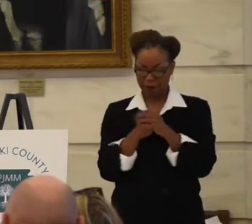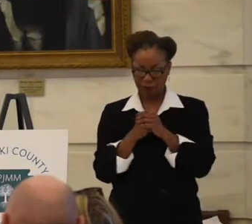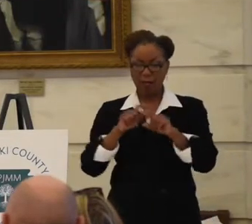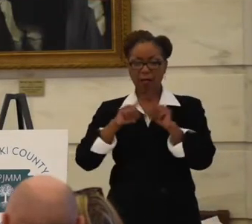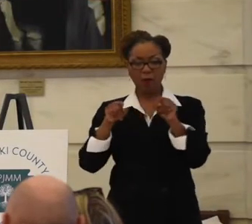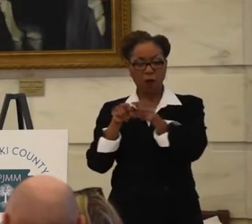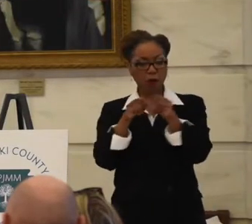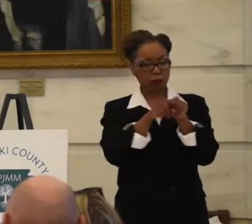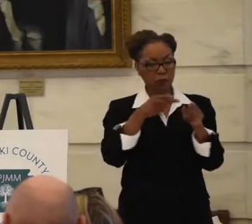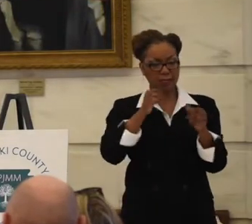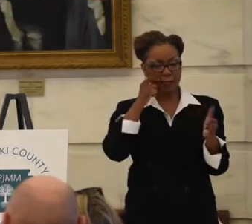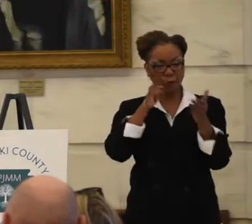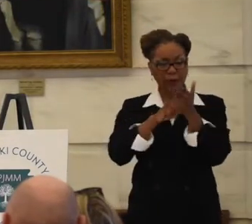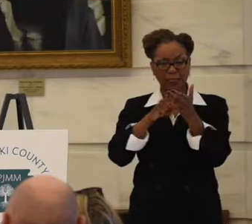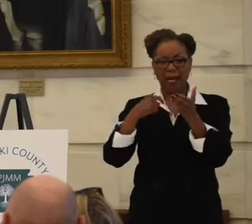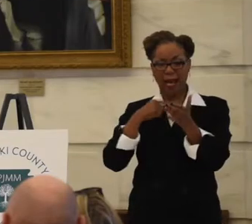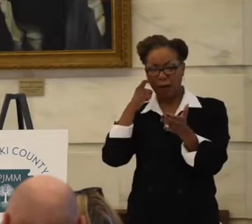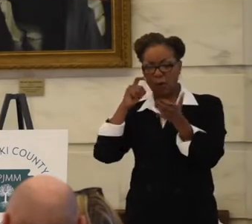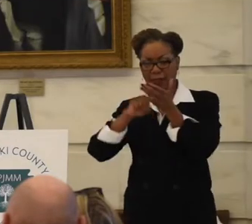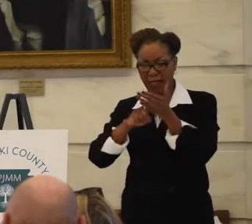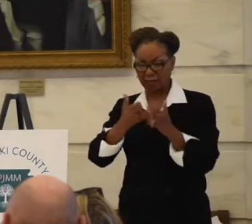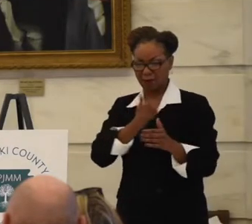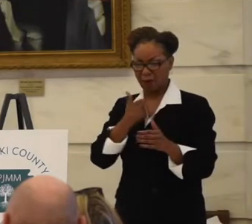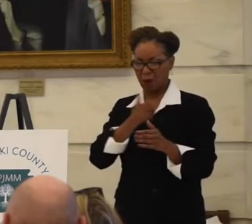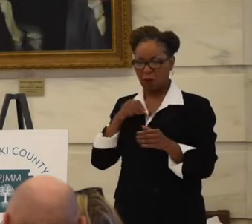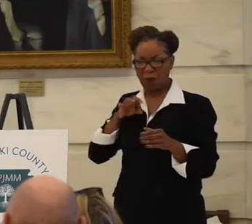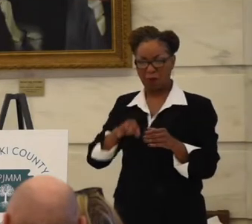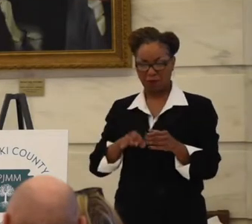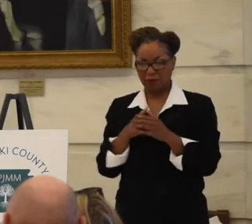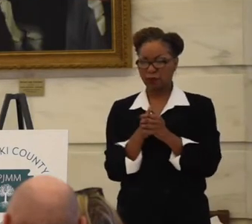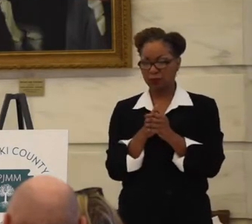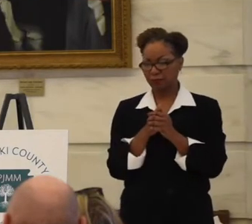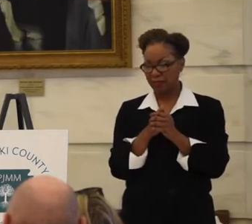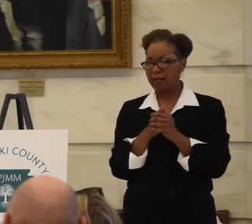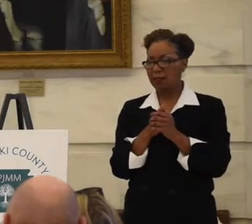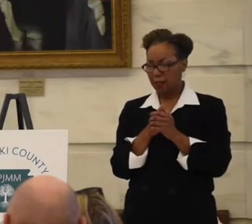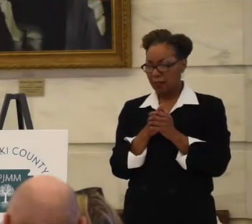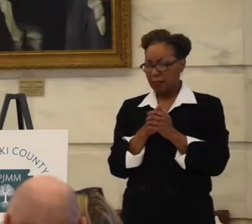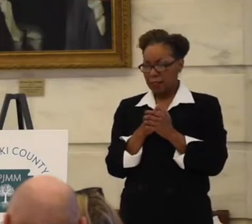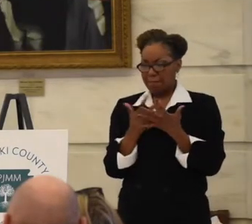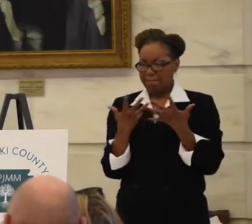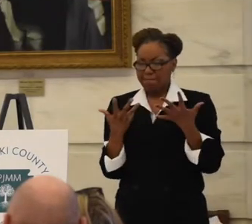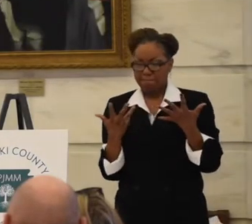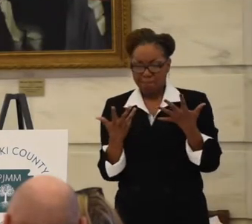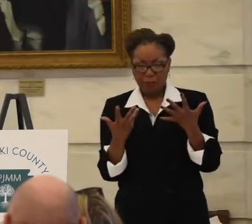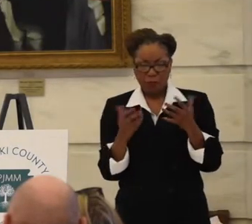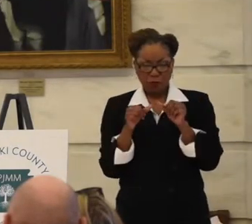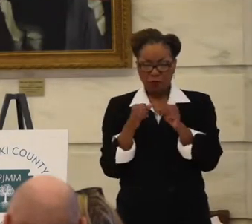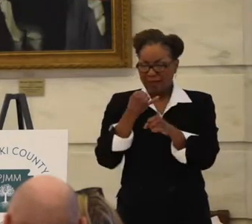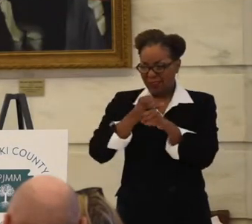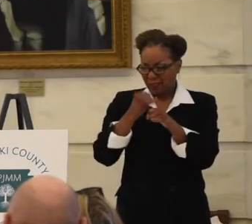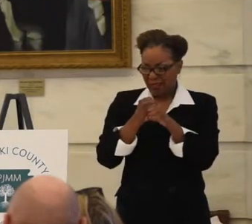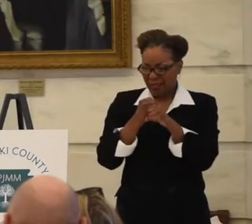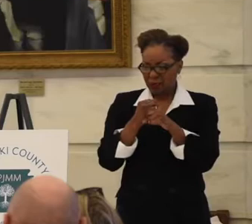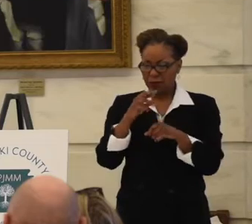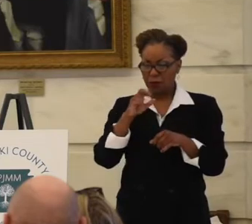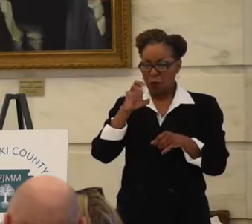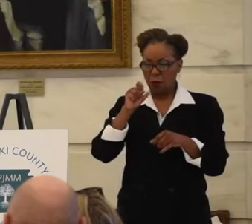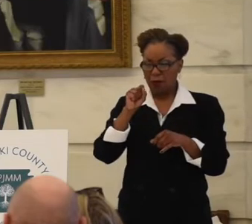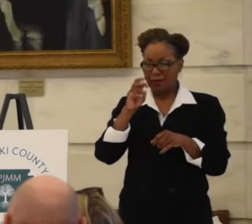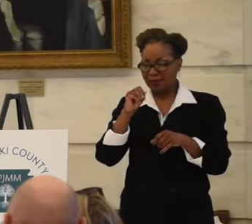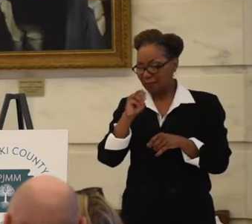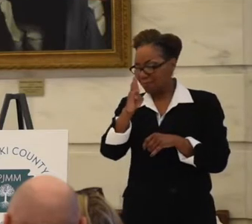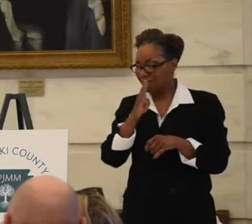But he could also see that I recognized my own privilege, my immunity to institutionalized racism, my